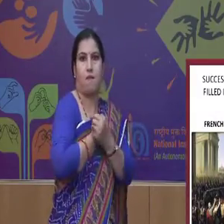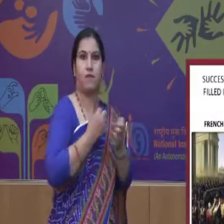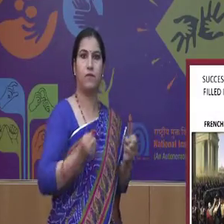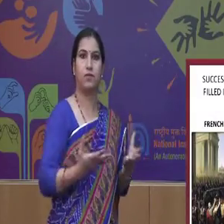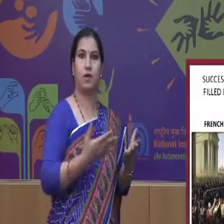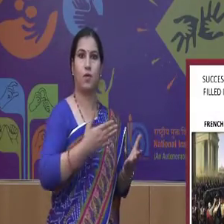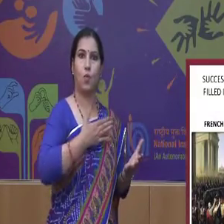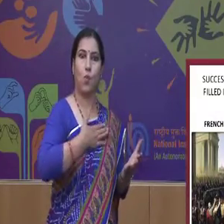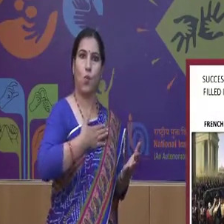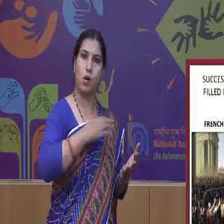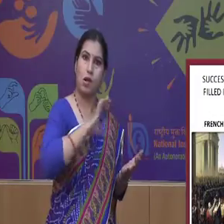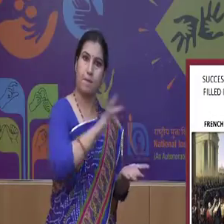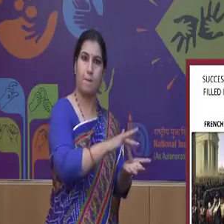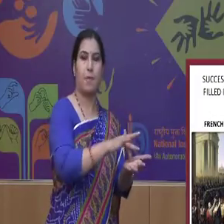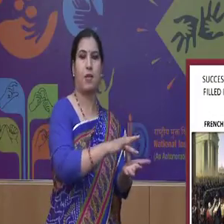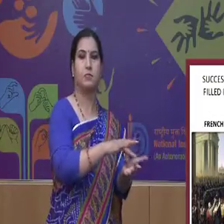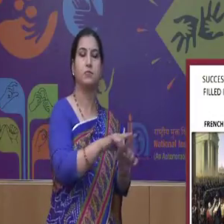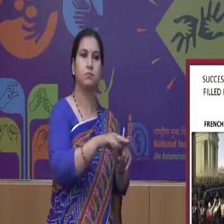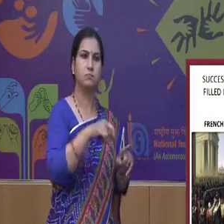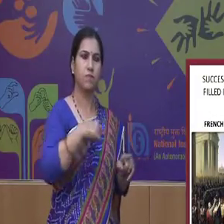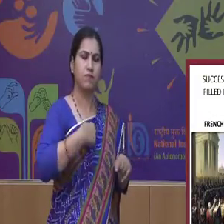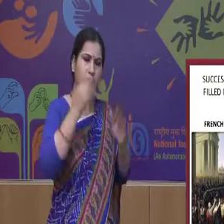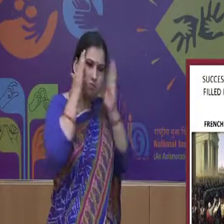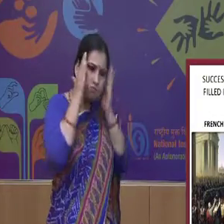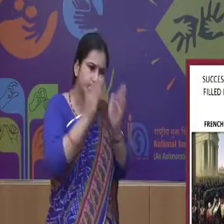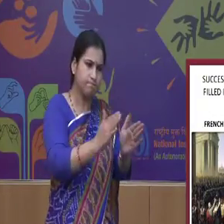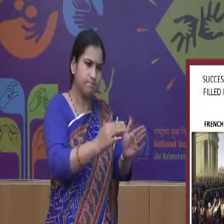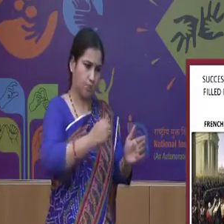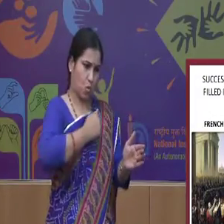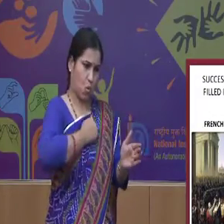their country and felt devoted to their country.